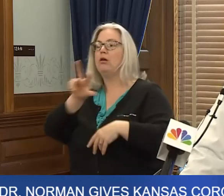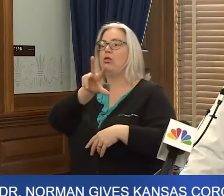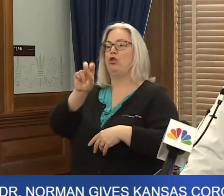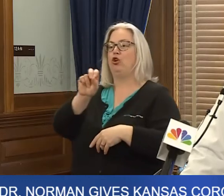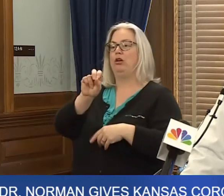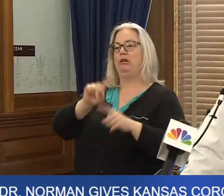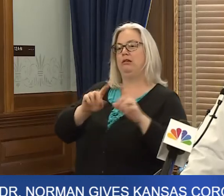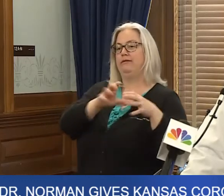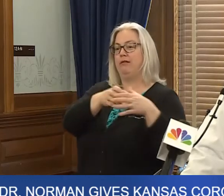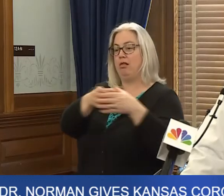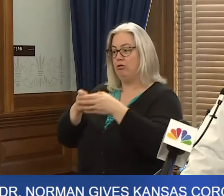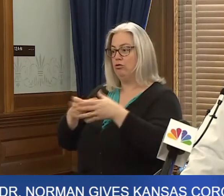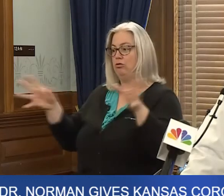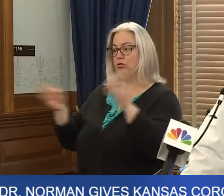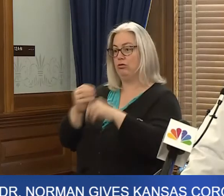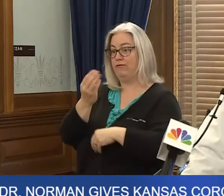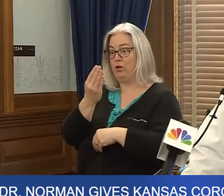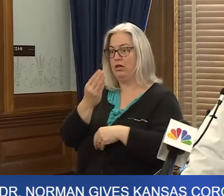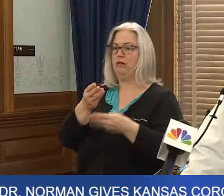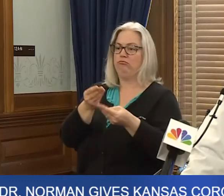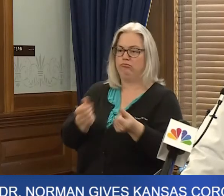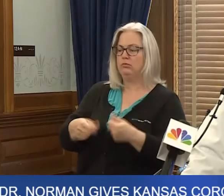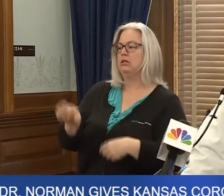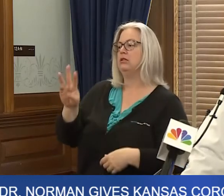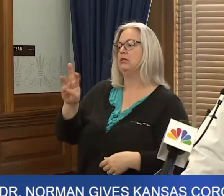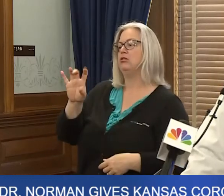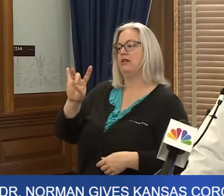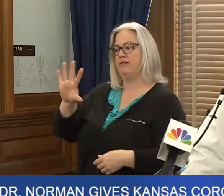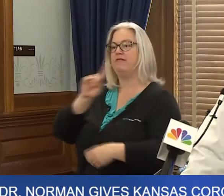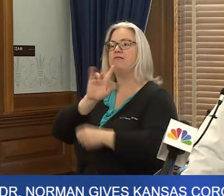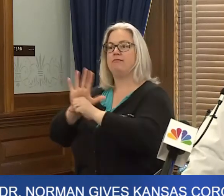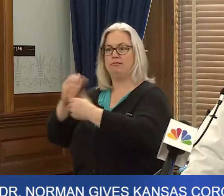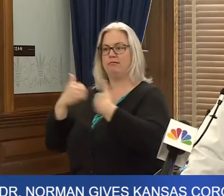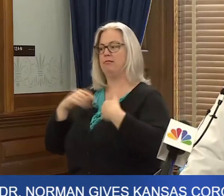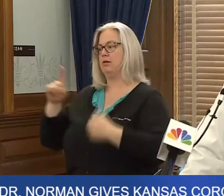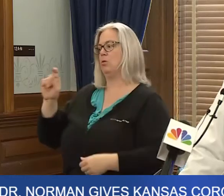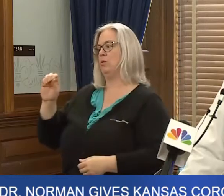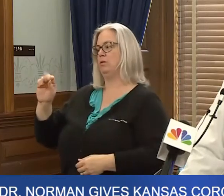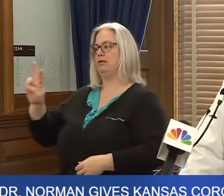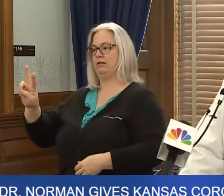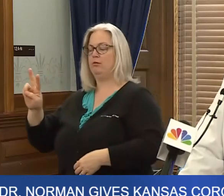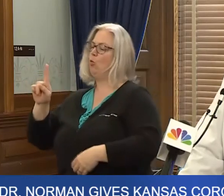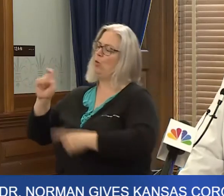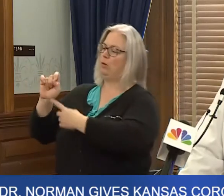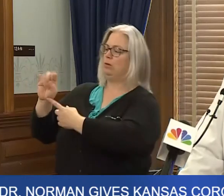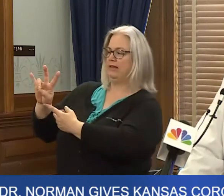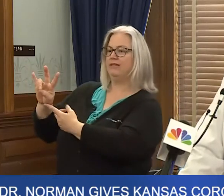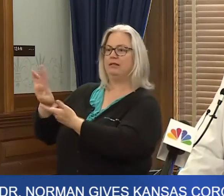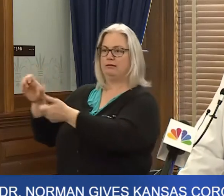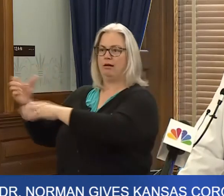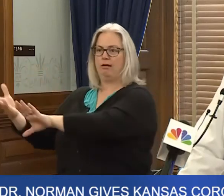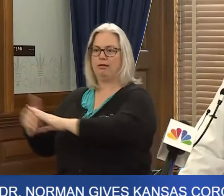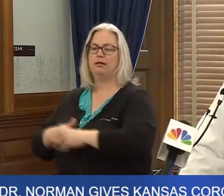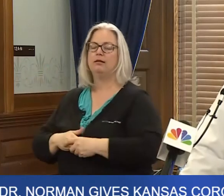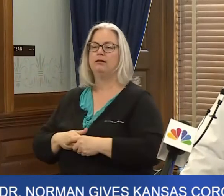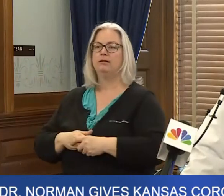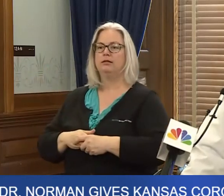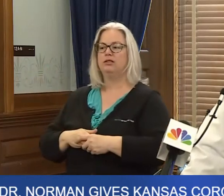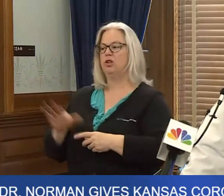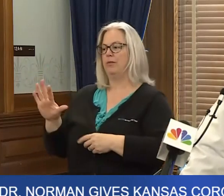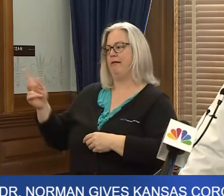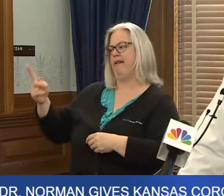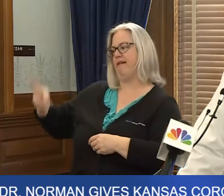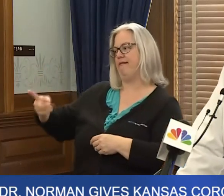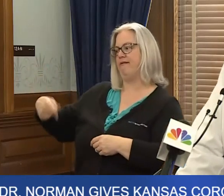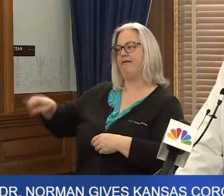clusters, 14 of which are inactive, 685 cases and 107 deaths. So right at half